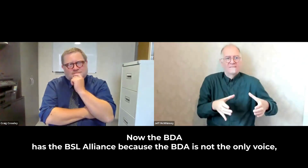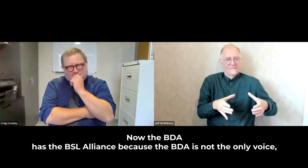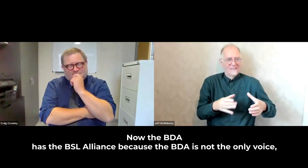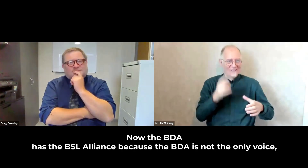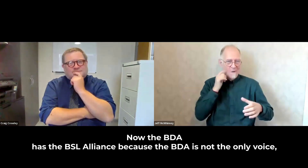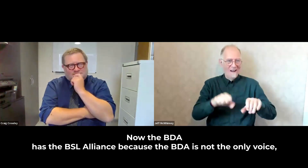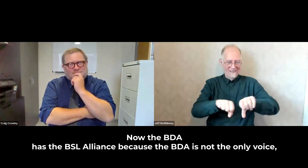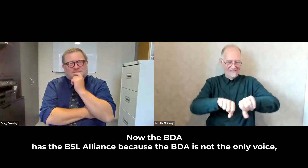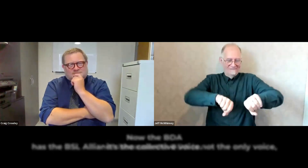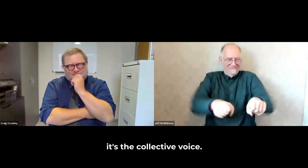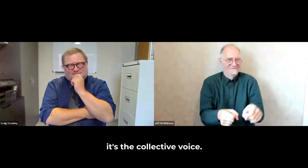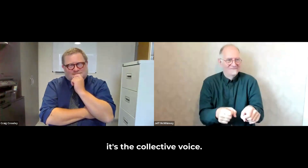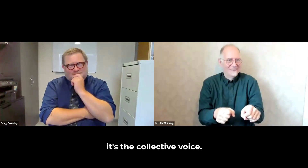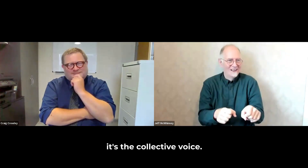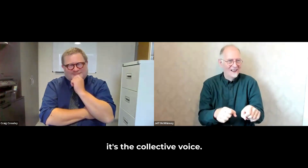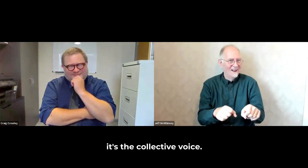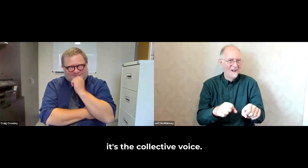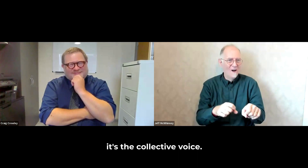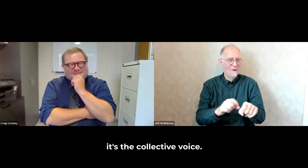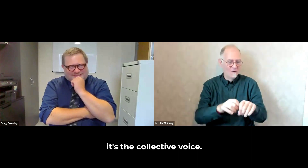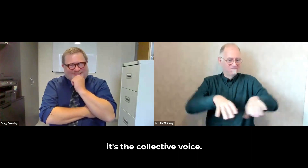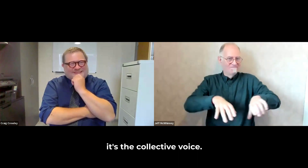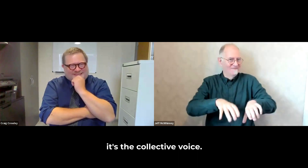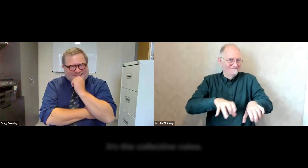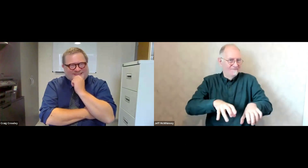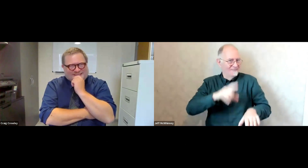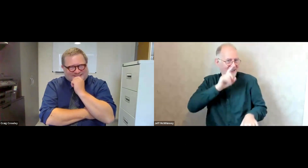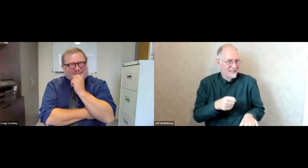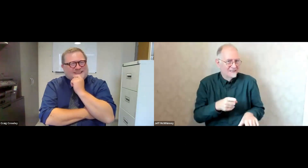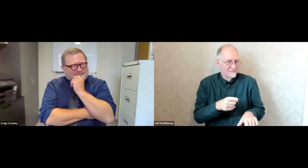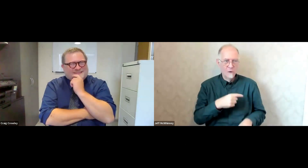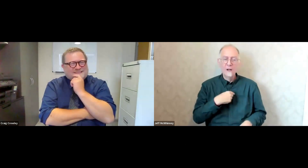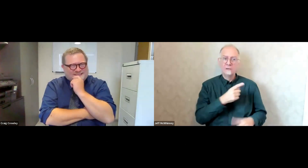BDA is not the only voice, it's the collective voice.